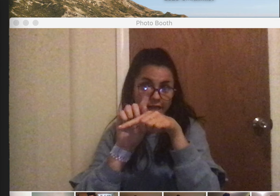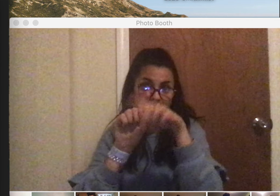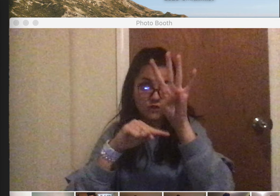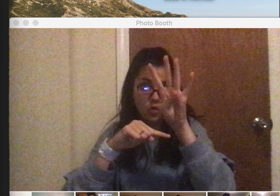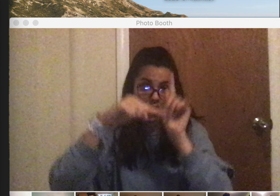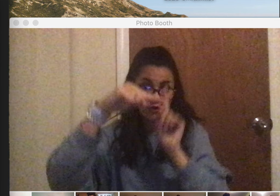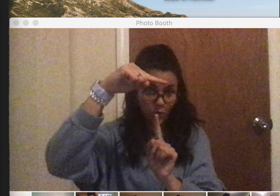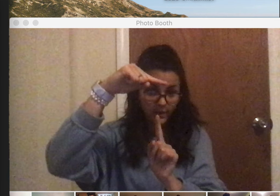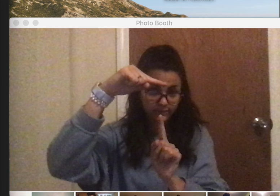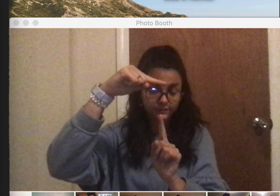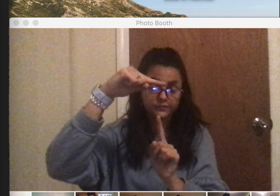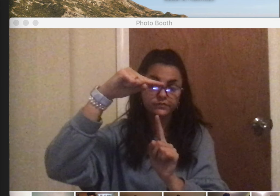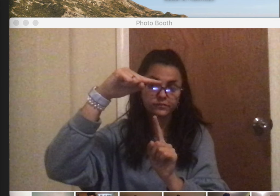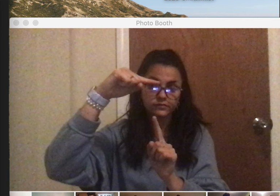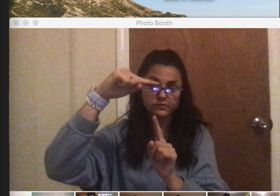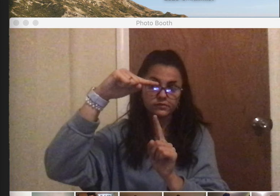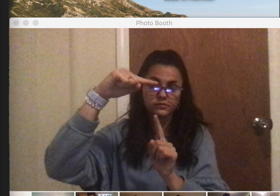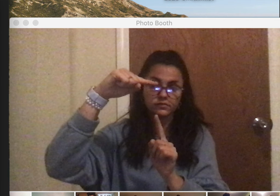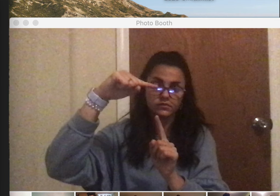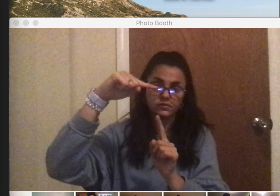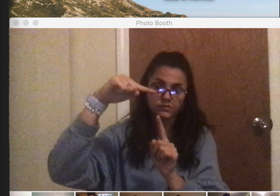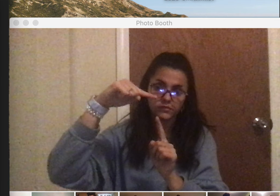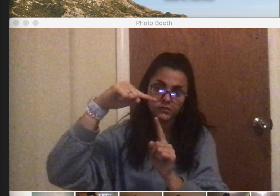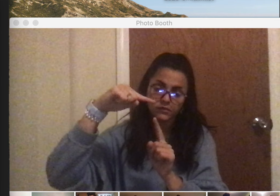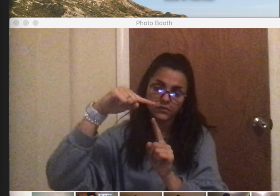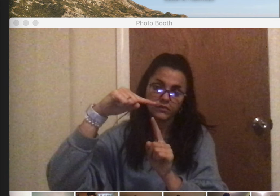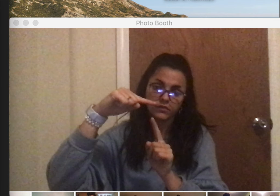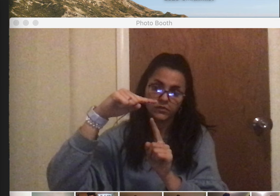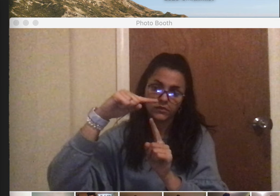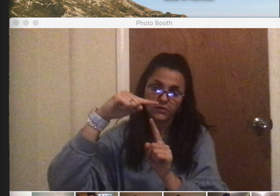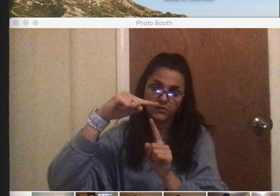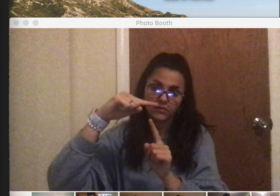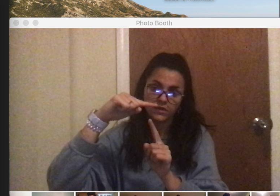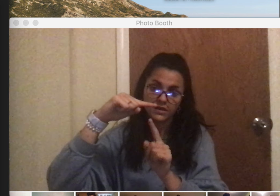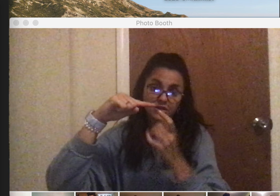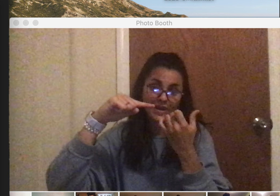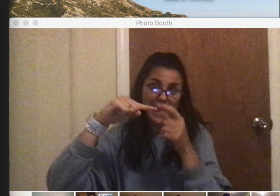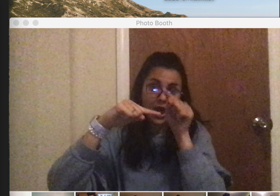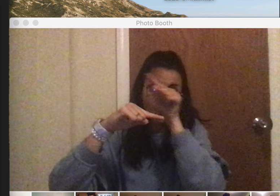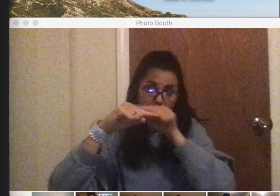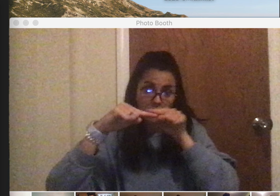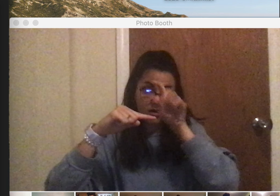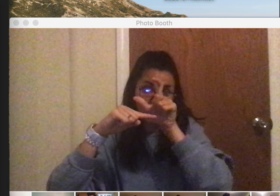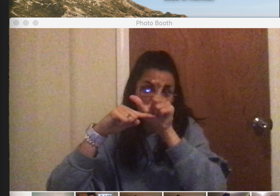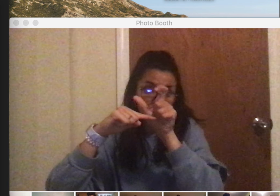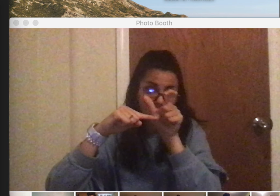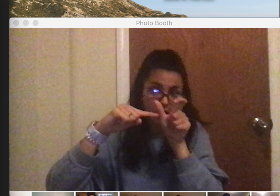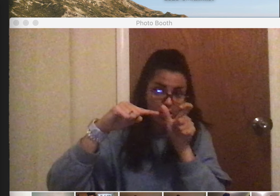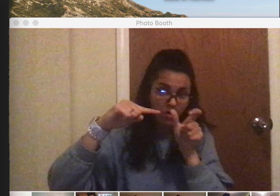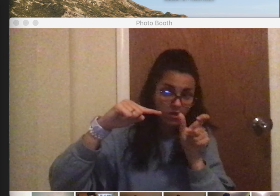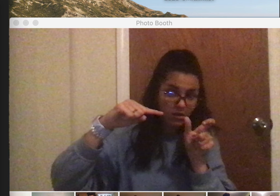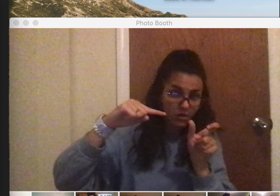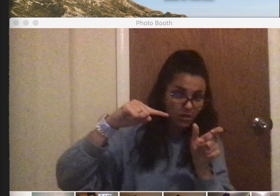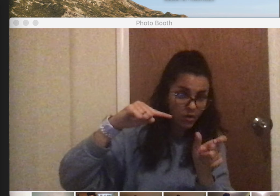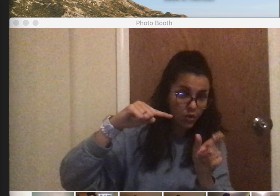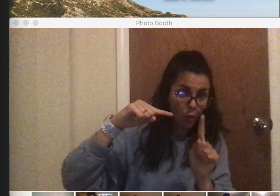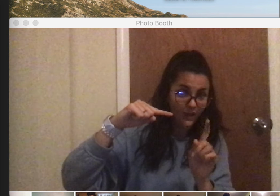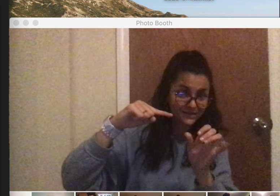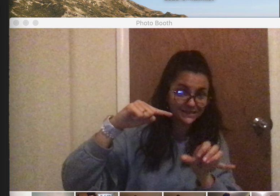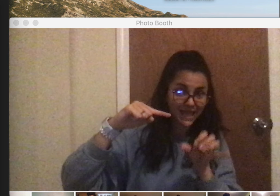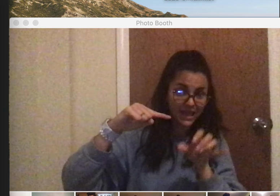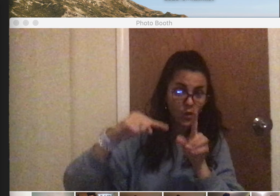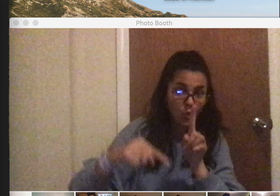And then remember, this is all being moved. I'm going to create the fraction. The 1 can stay here. I'm going to make this y to the 4th. And I